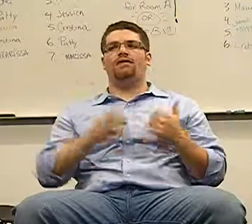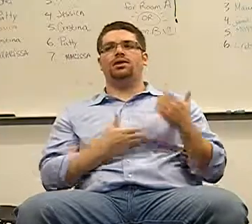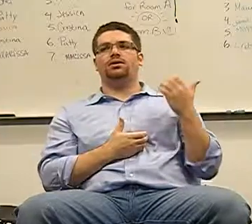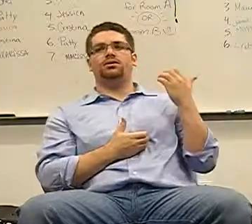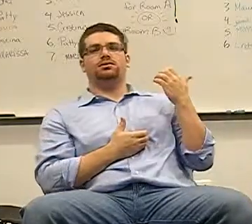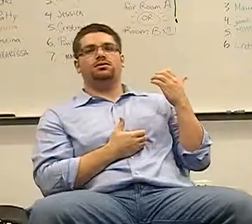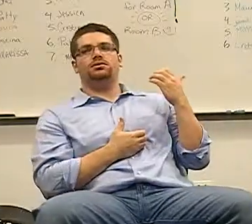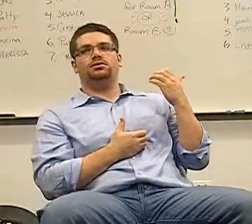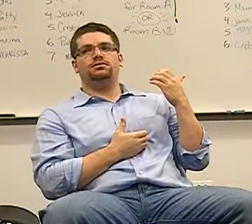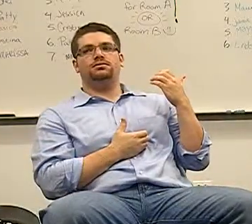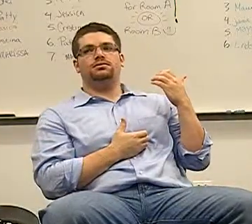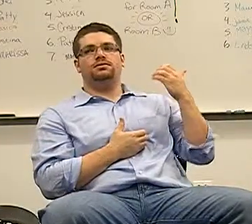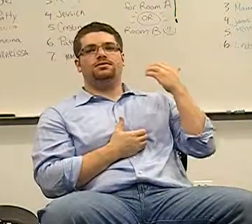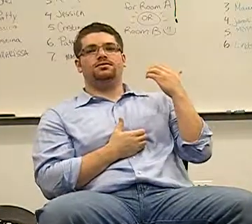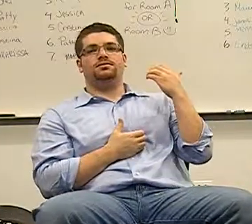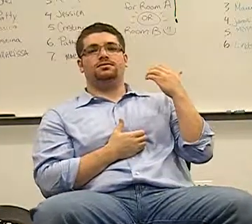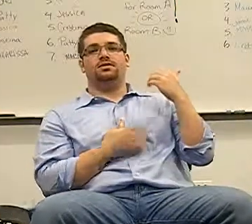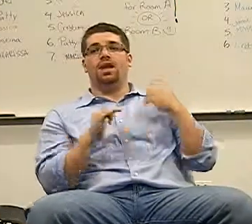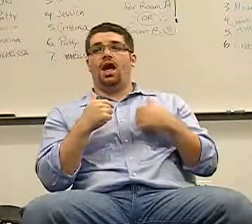soldiers. They all had guns,